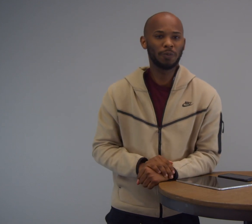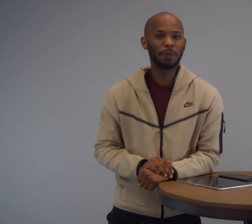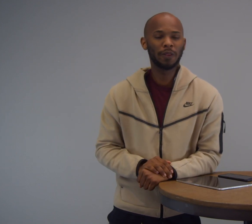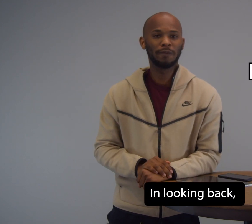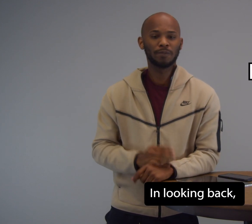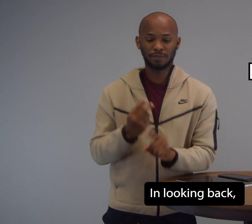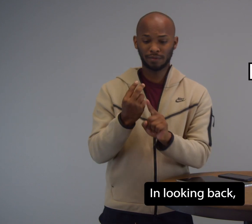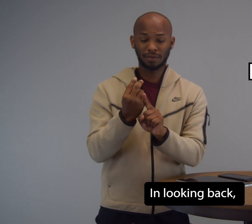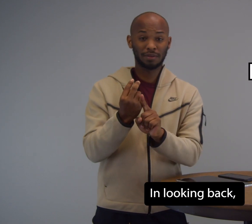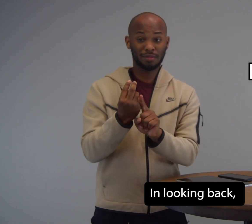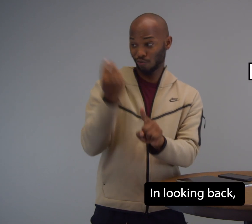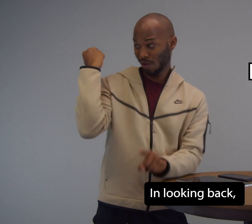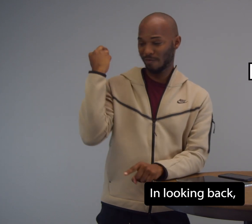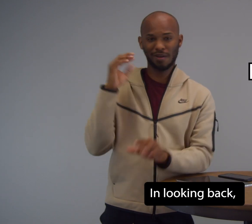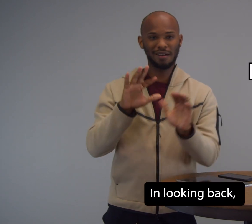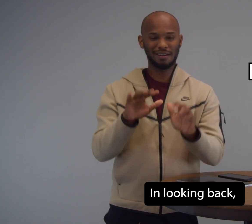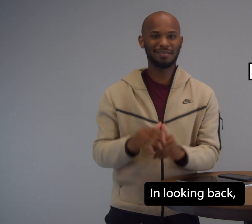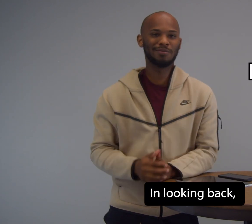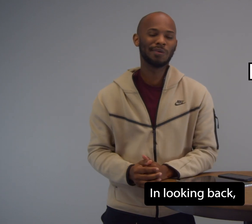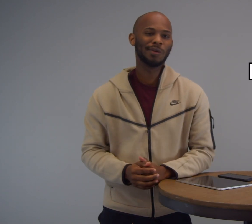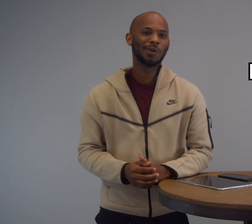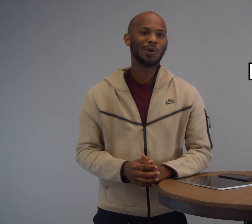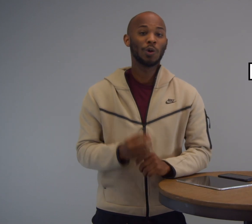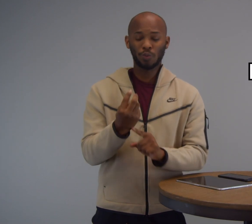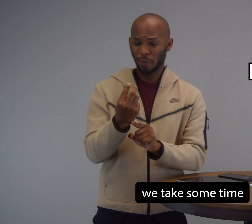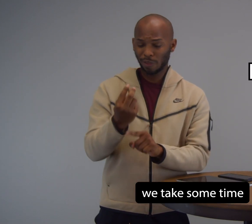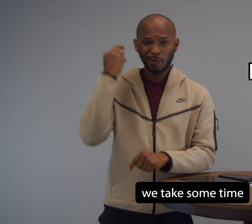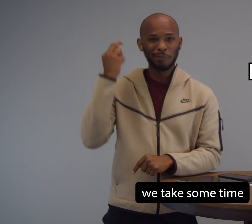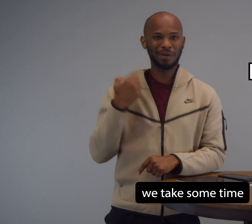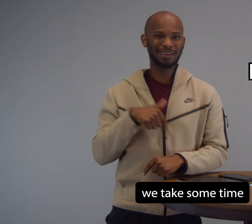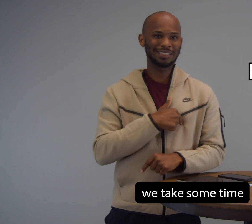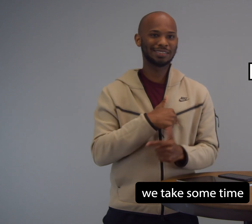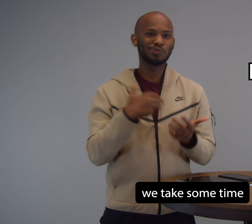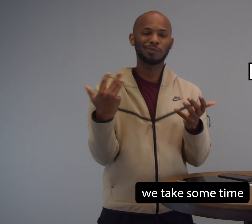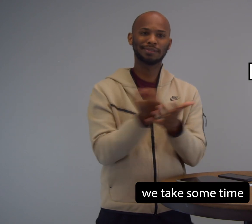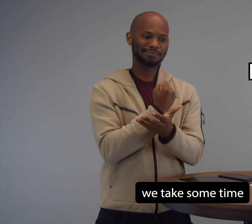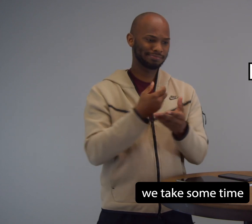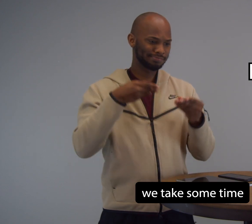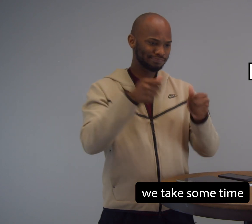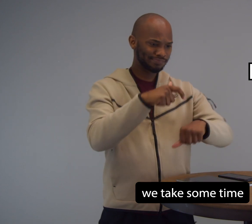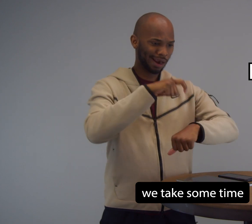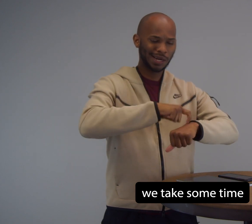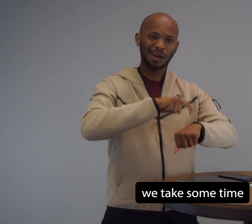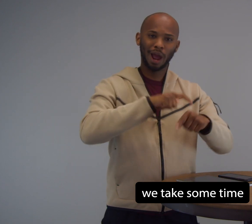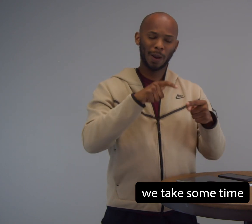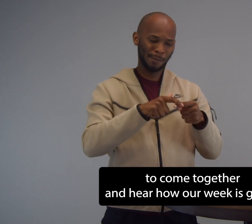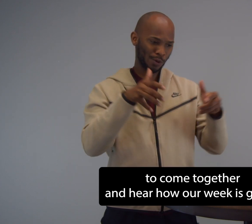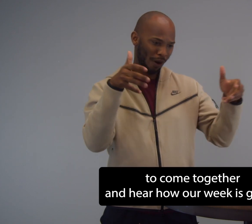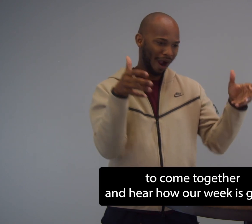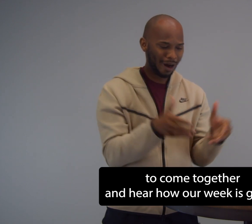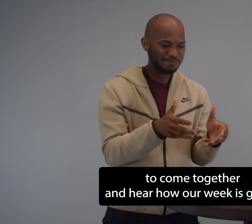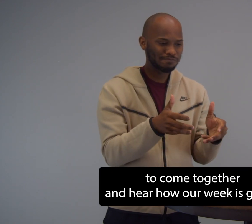In looking back, we take some time to come together